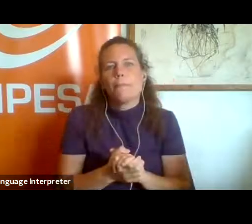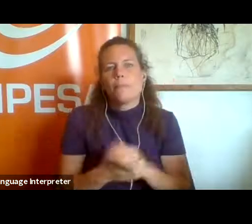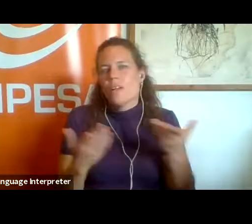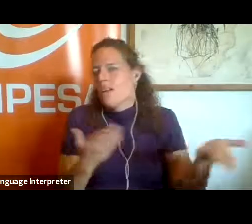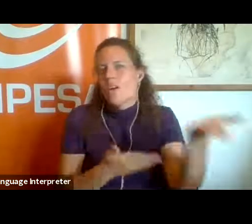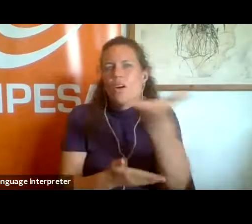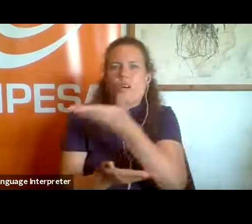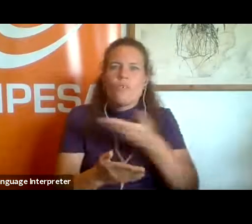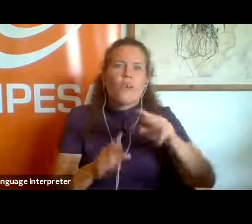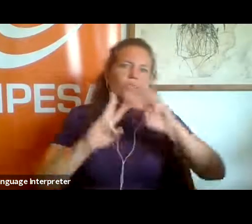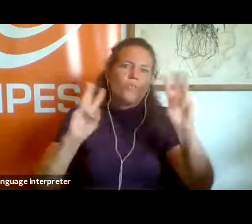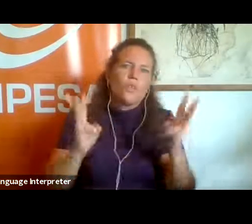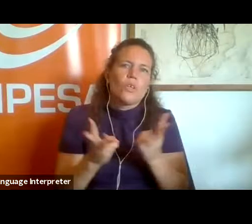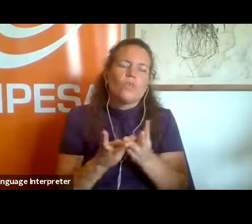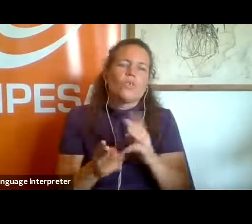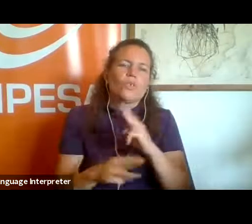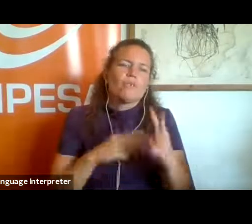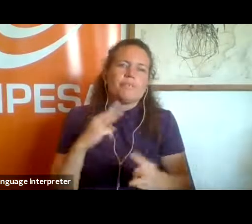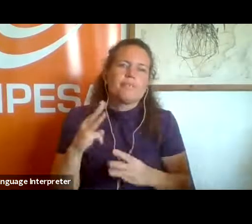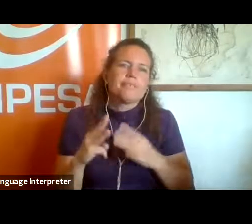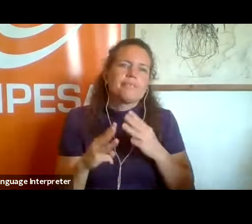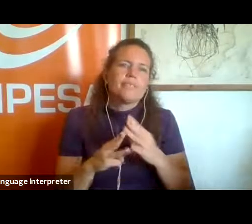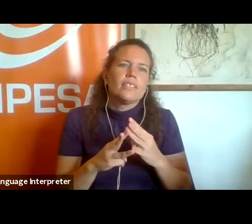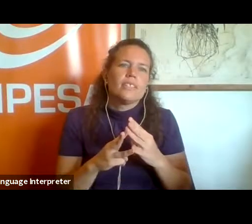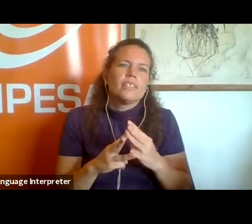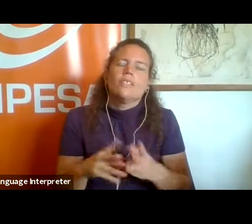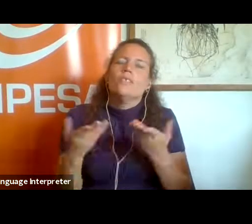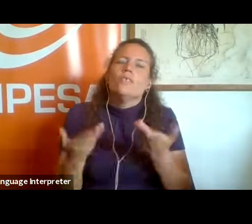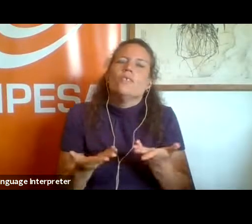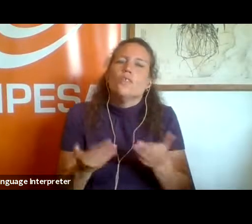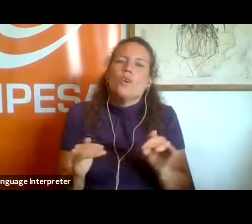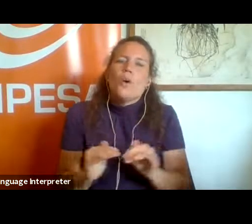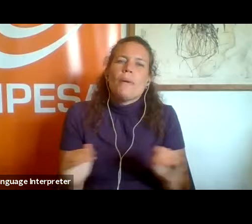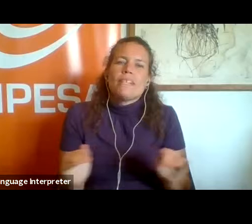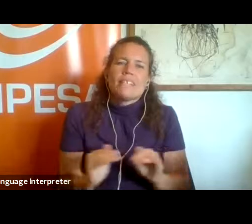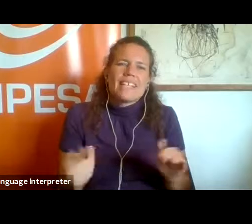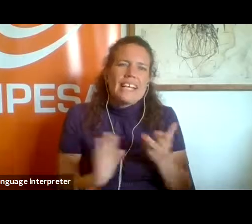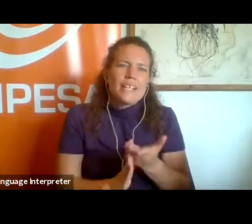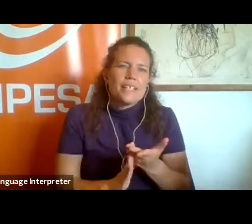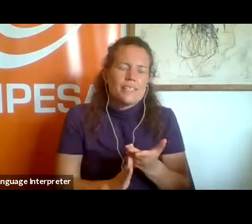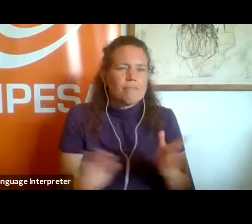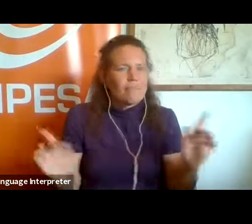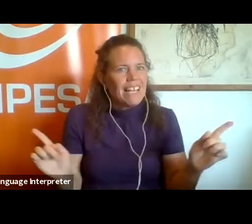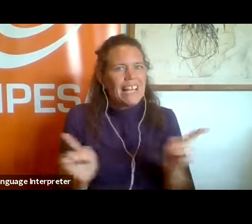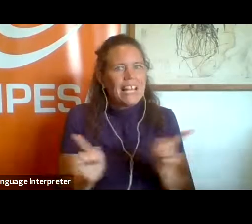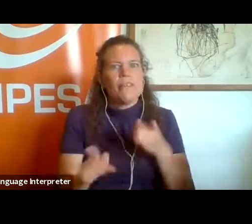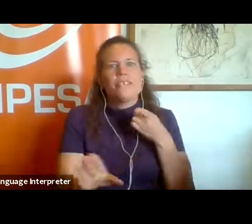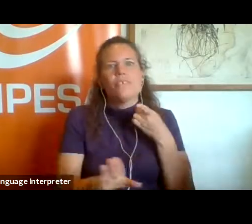world. Basically, it's limited to